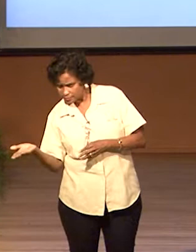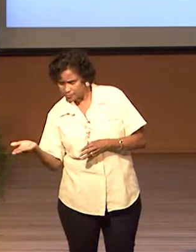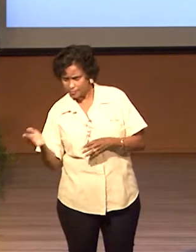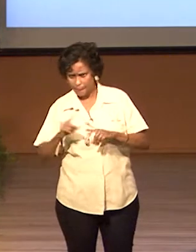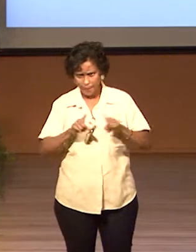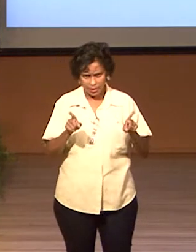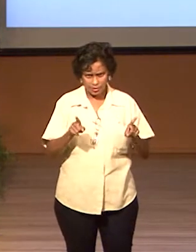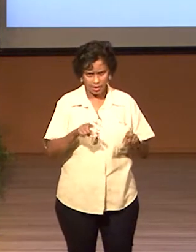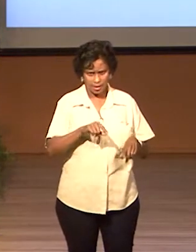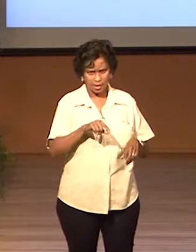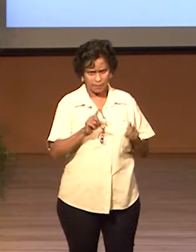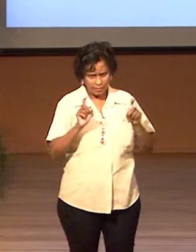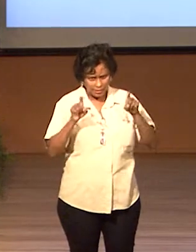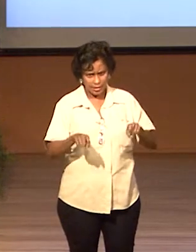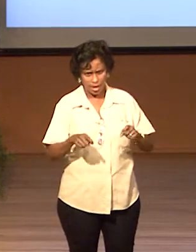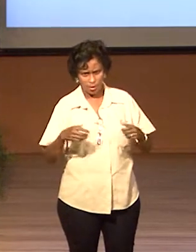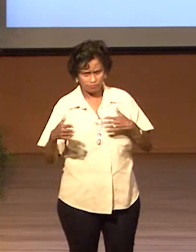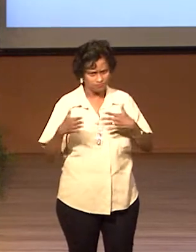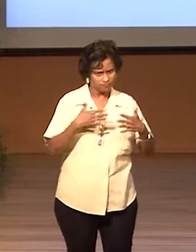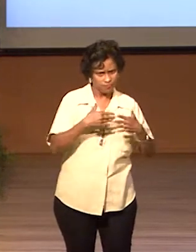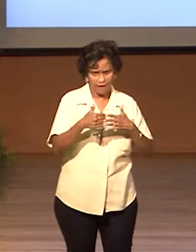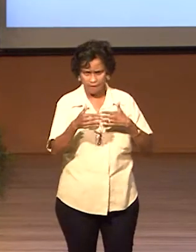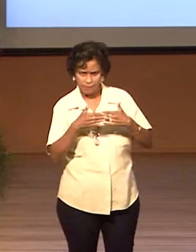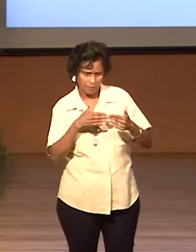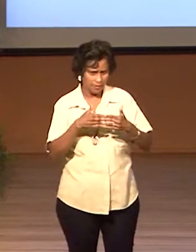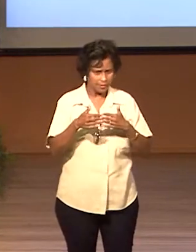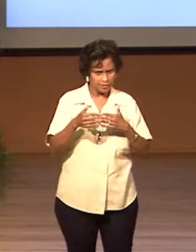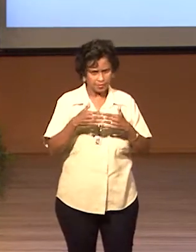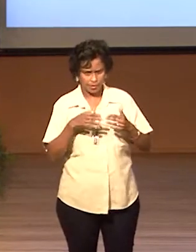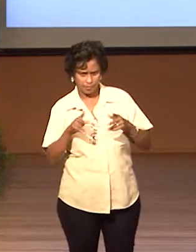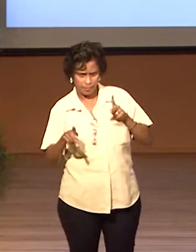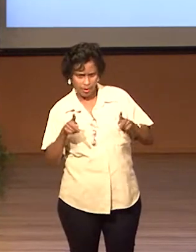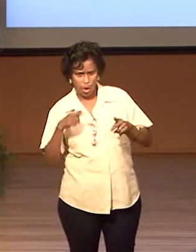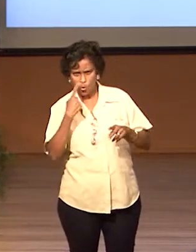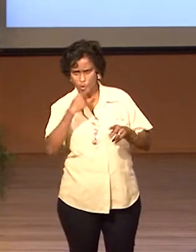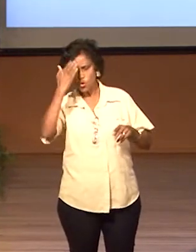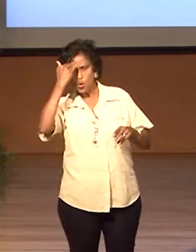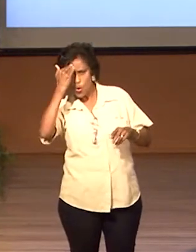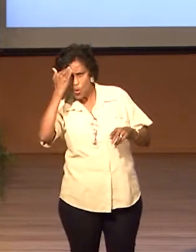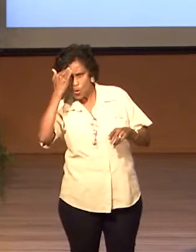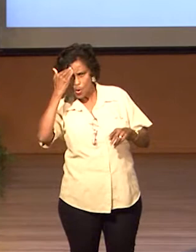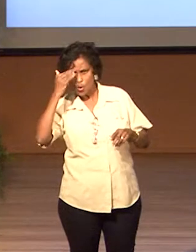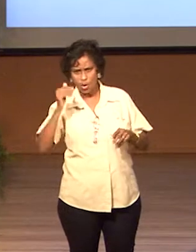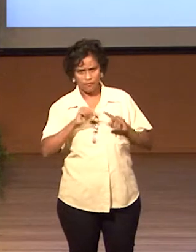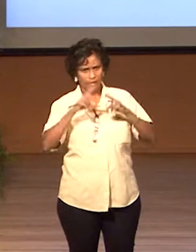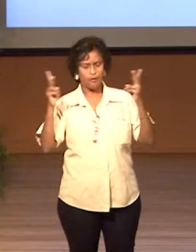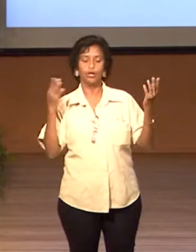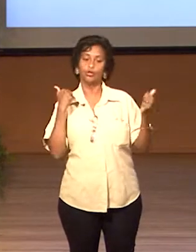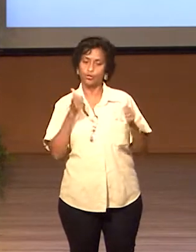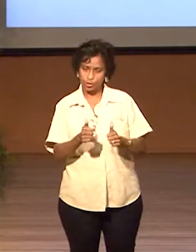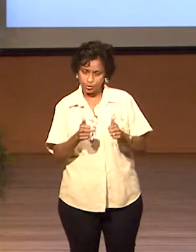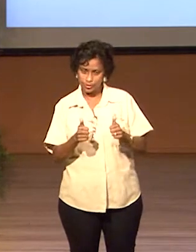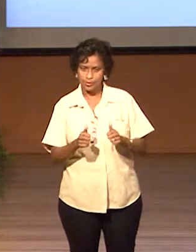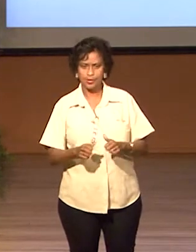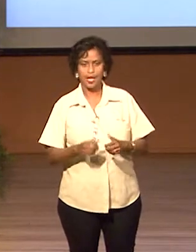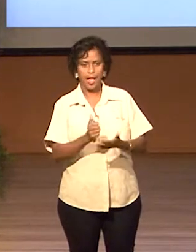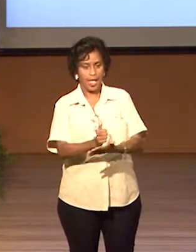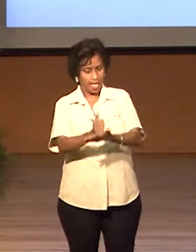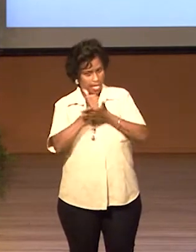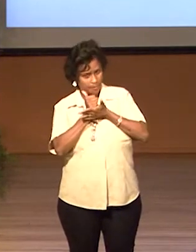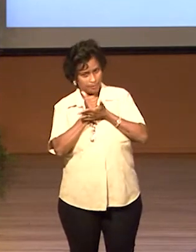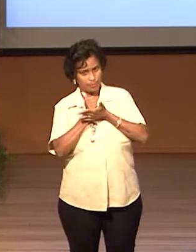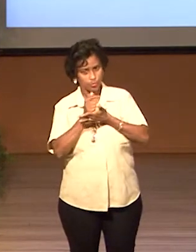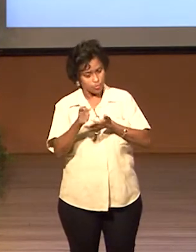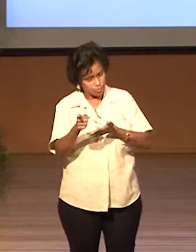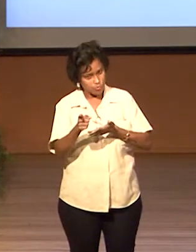You need to engage with people who know you, particularly the people who know you well, to help you understand what are those blind